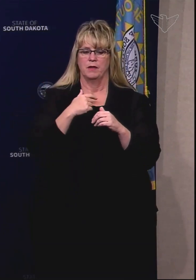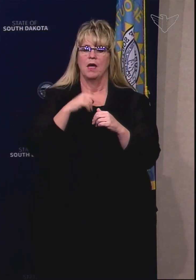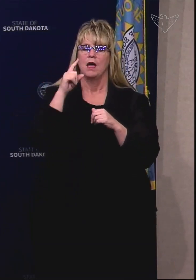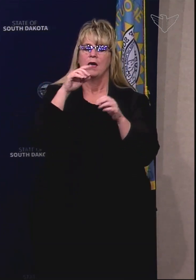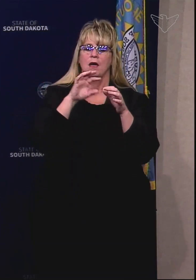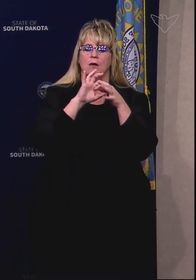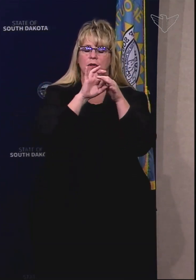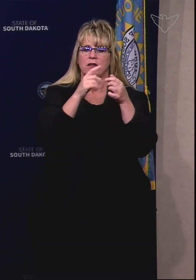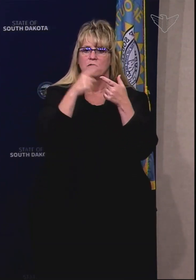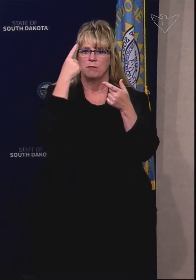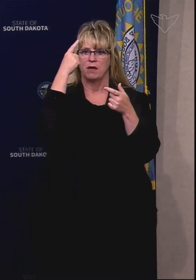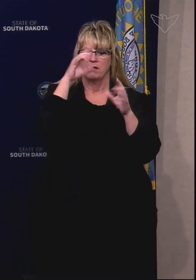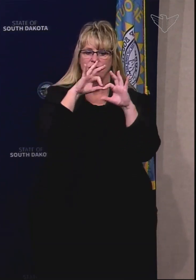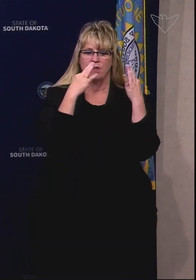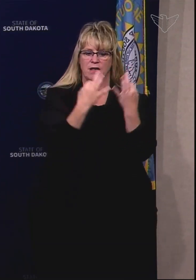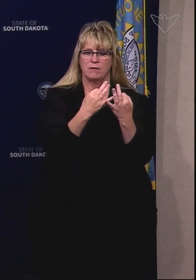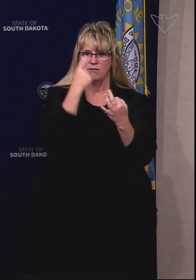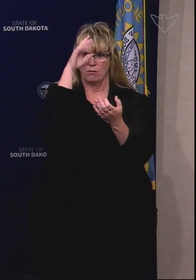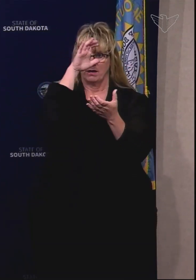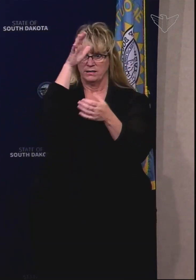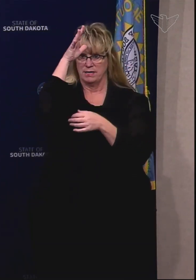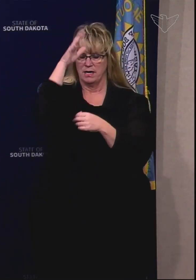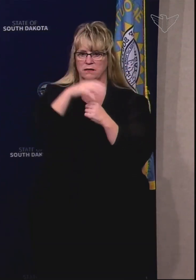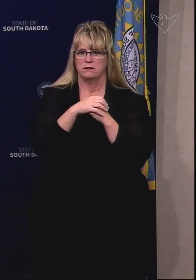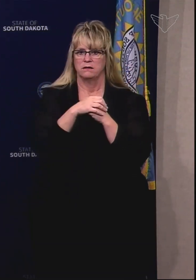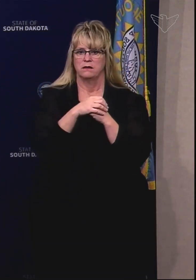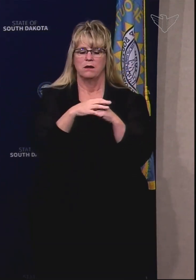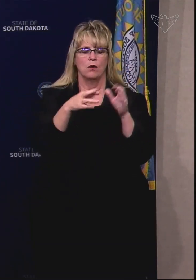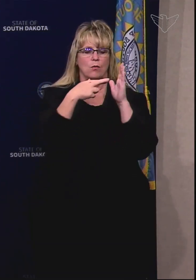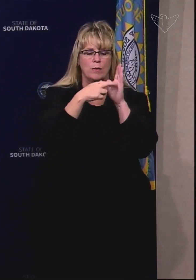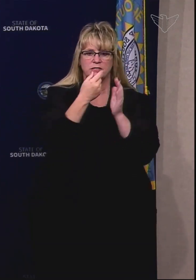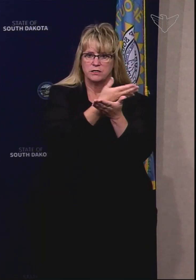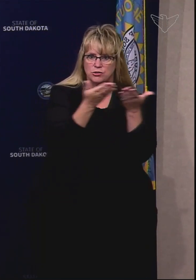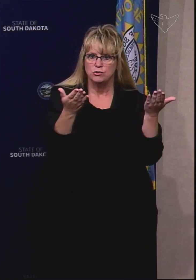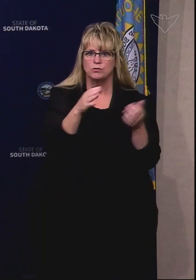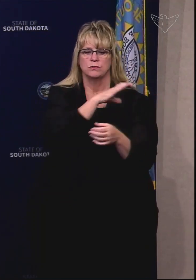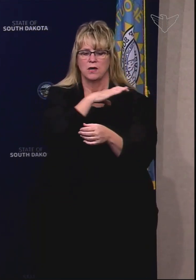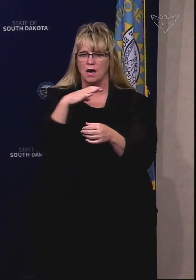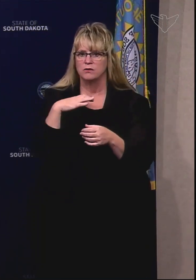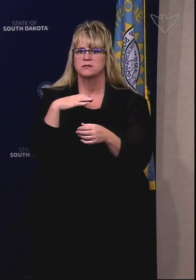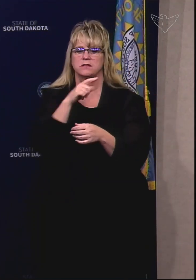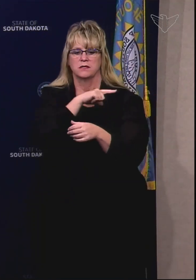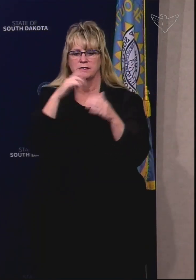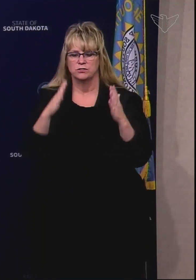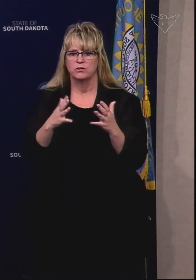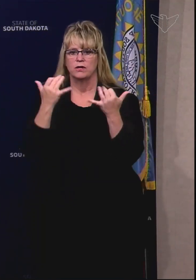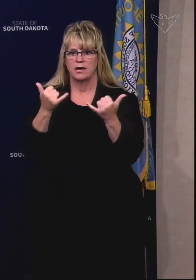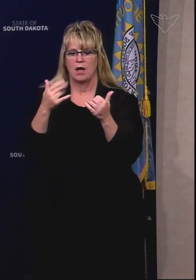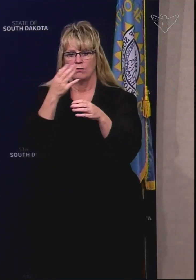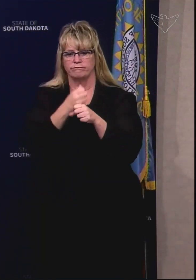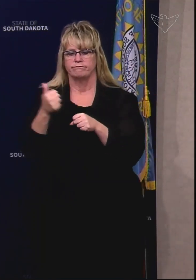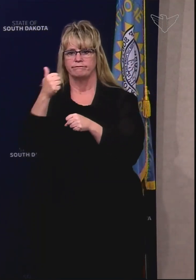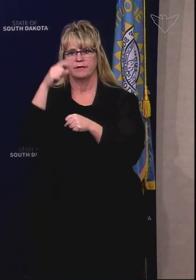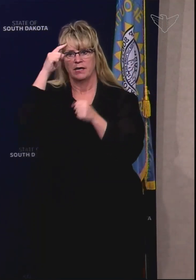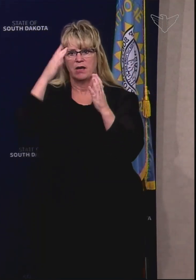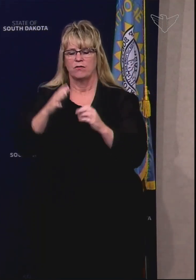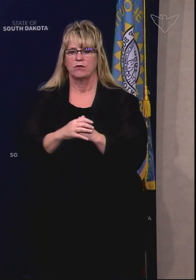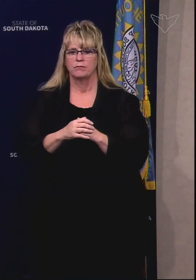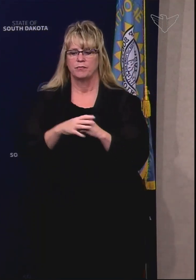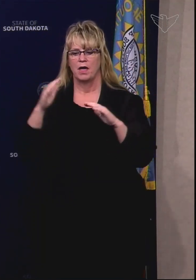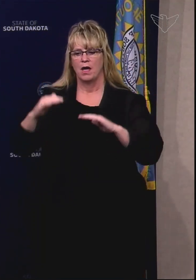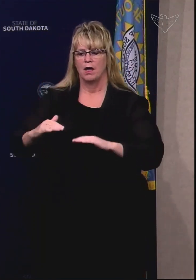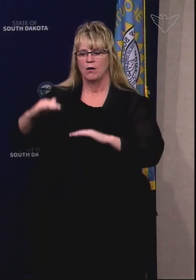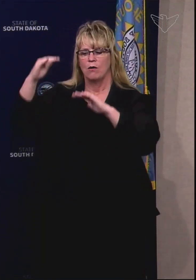got engaged in public service, ran for the legislature, represented you in Congress, and now I'm your governor. I grew up with a dad who